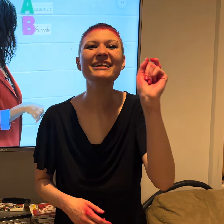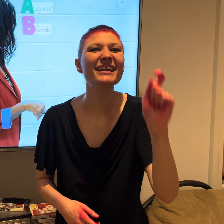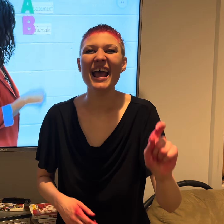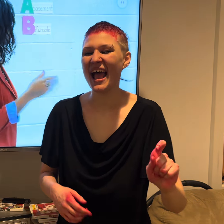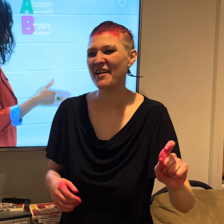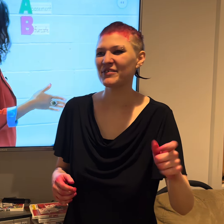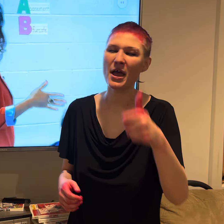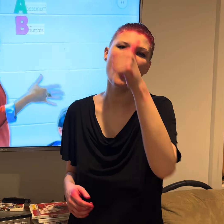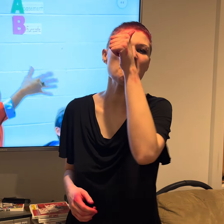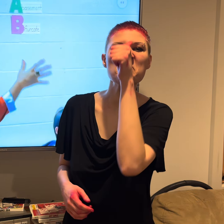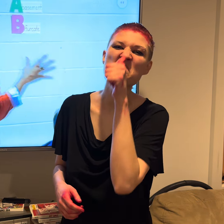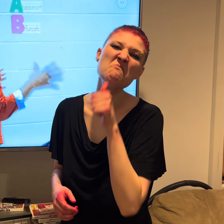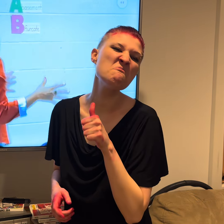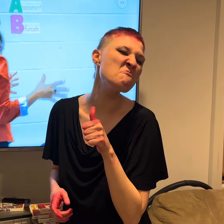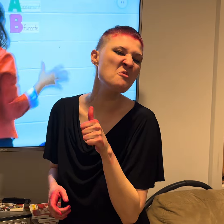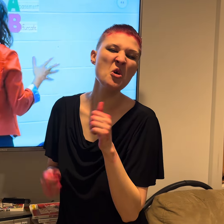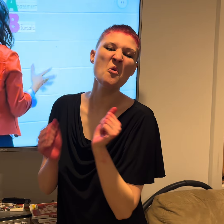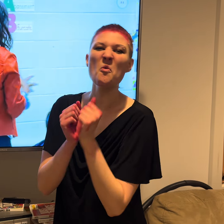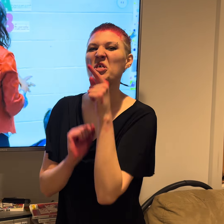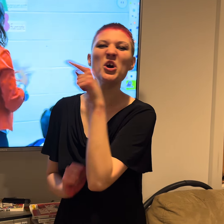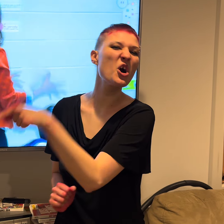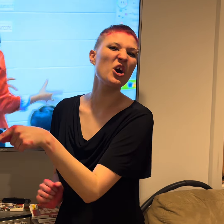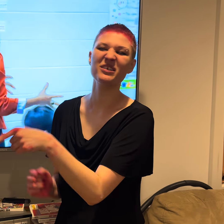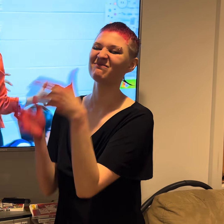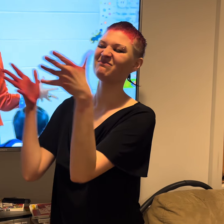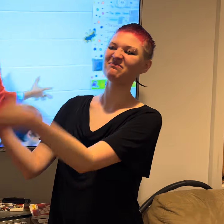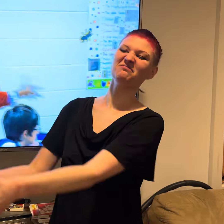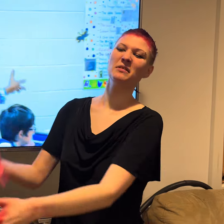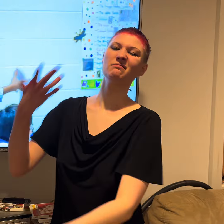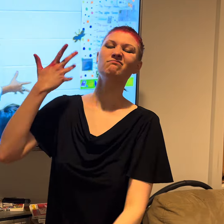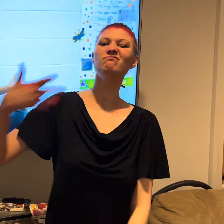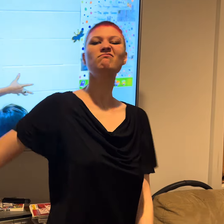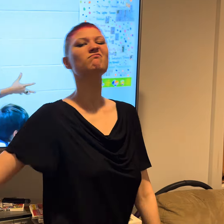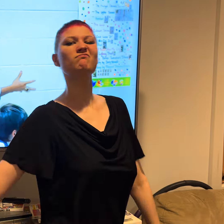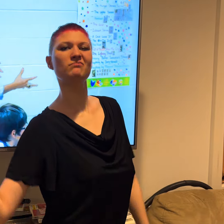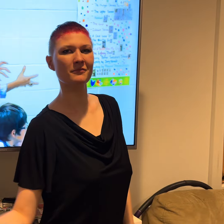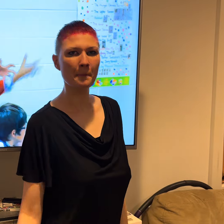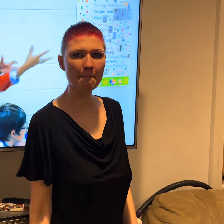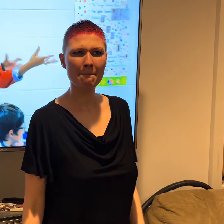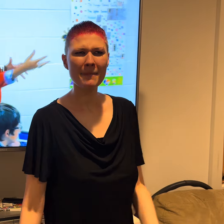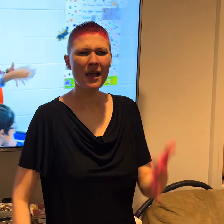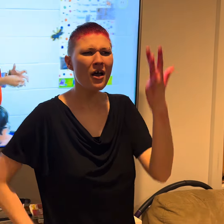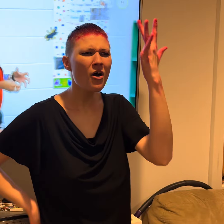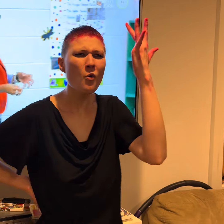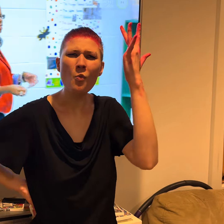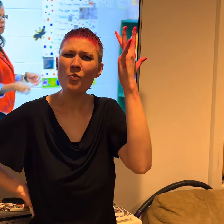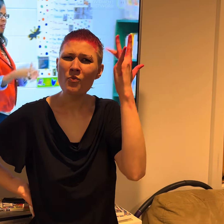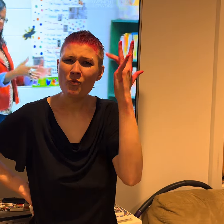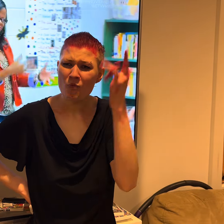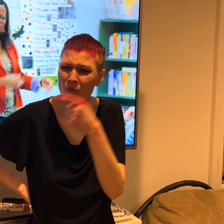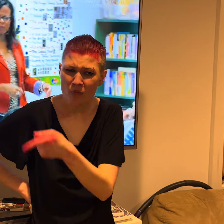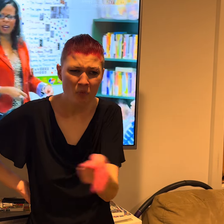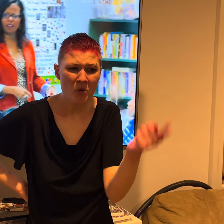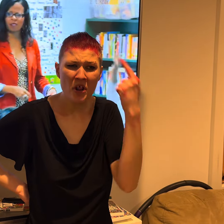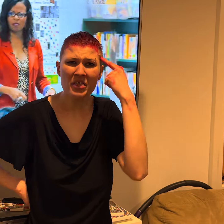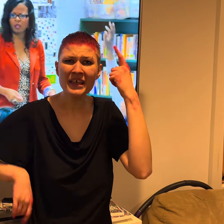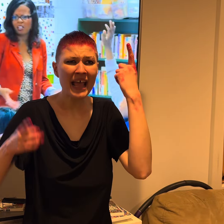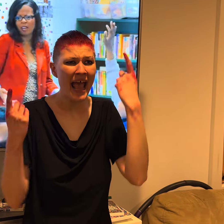What do you think about the whole incident of them putting her in the closet? Why? She said the sun was going to come out. Okay, we know that